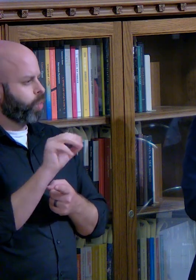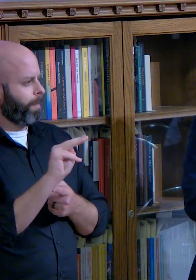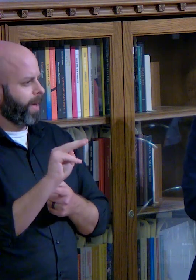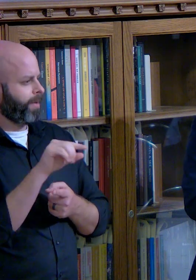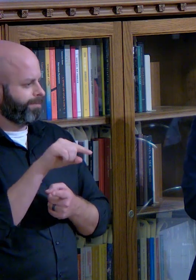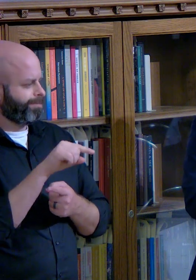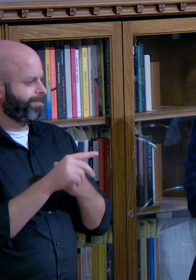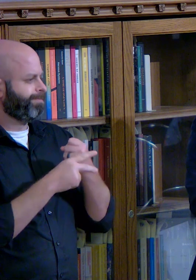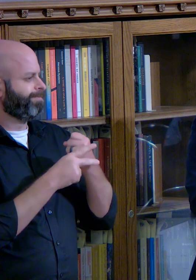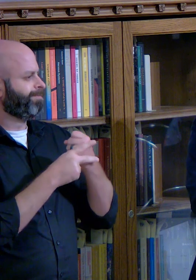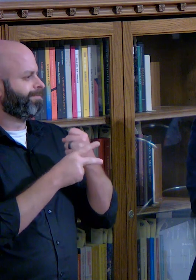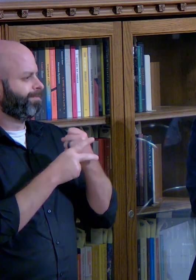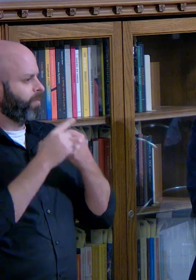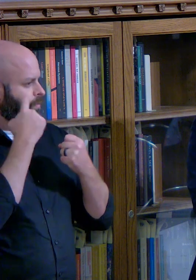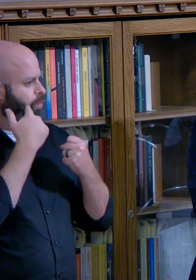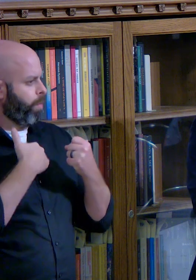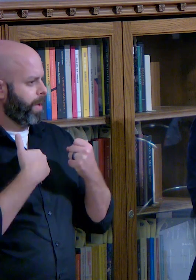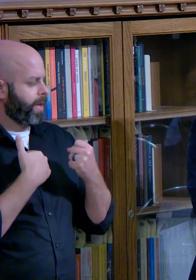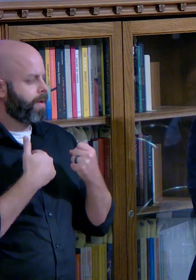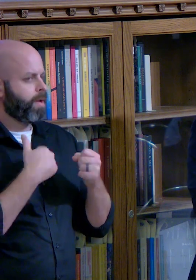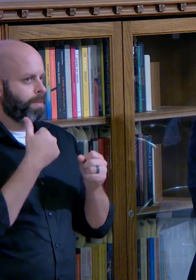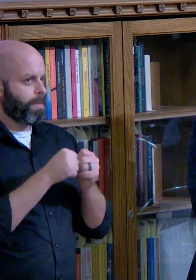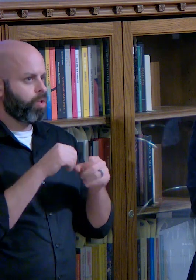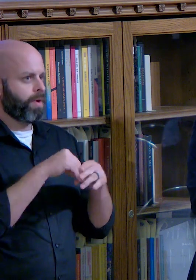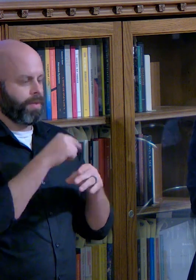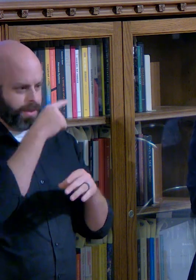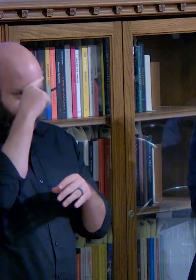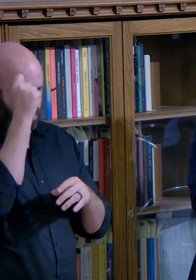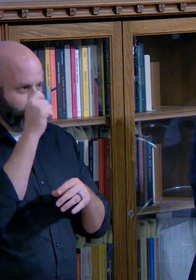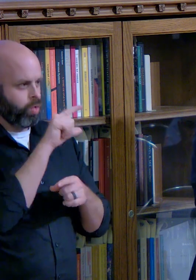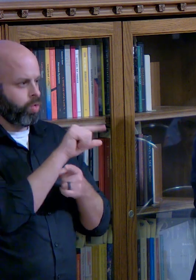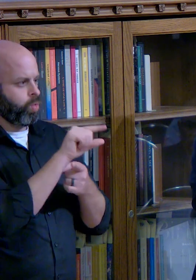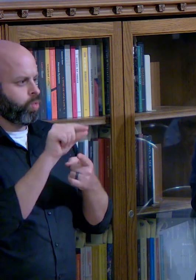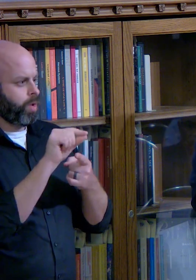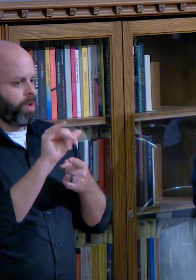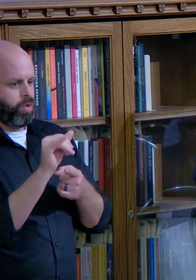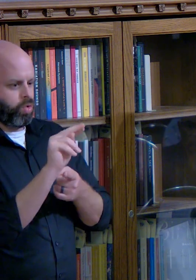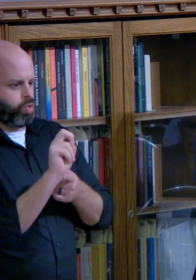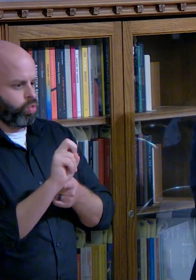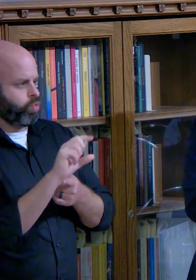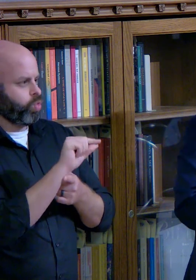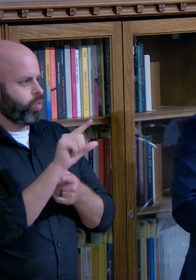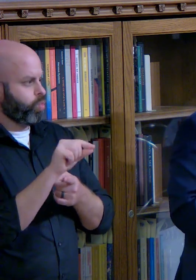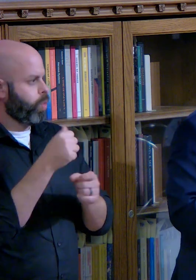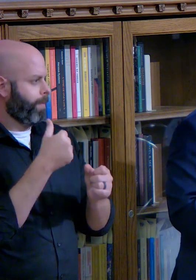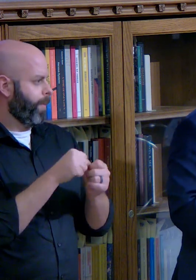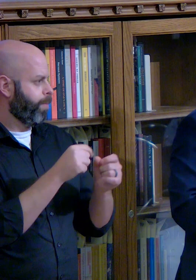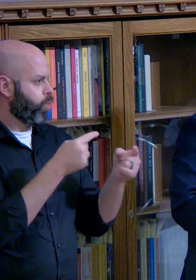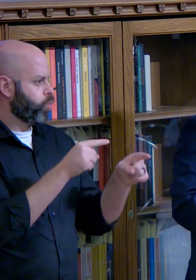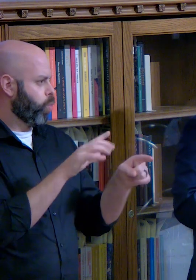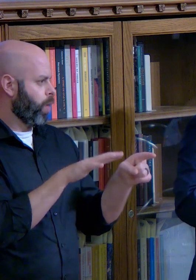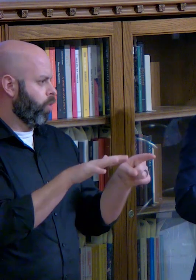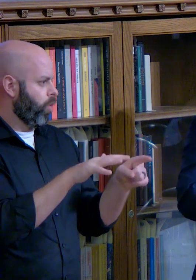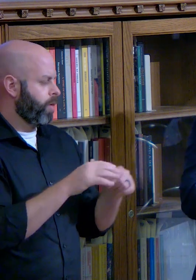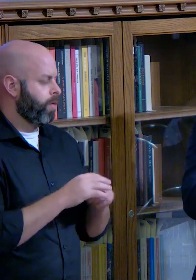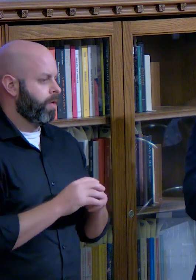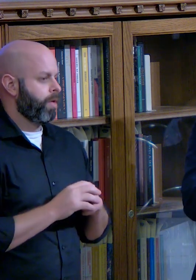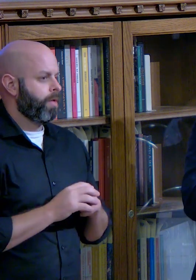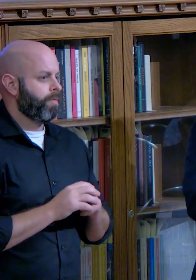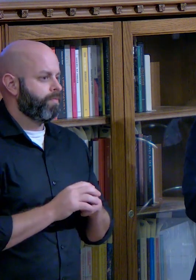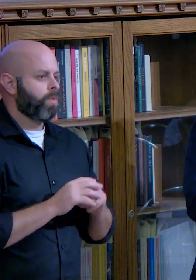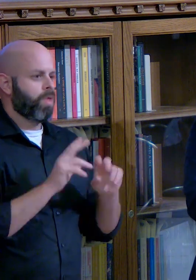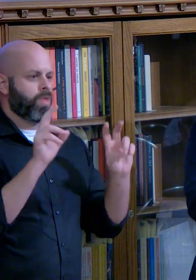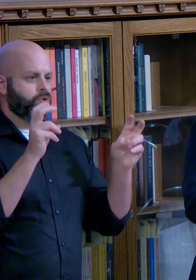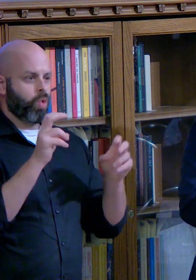because in I recalled in the summer of 2020 June 2020 if you remember what was going on the so-called